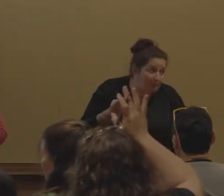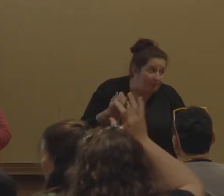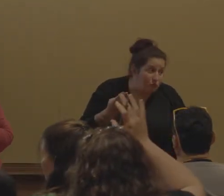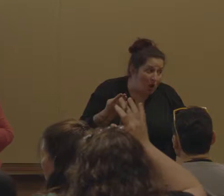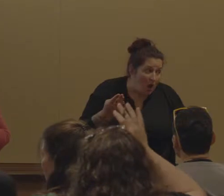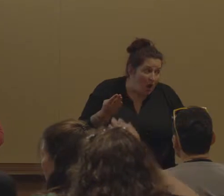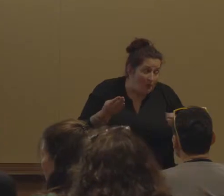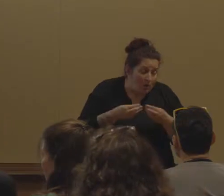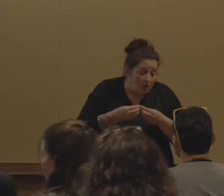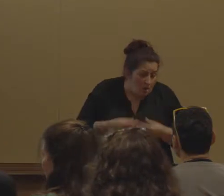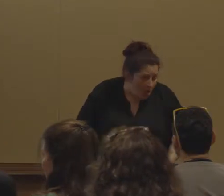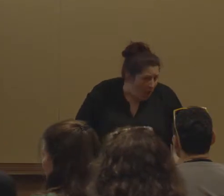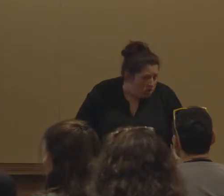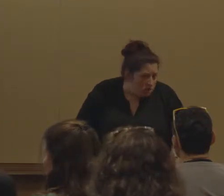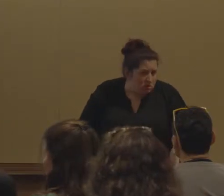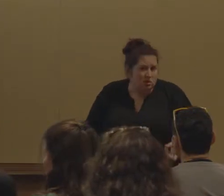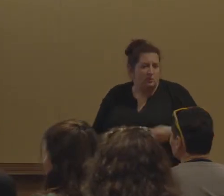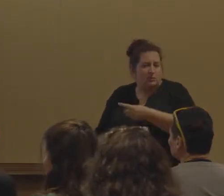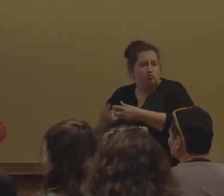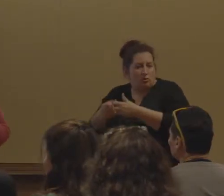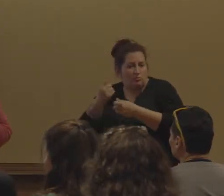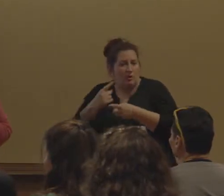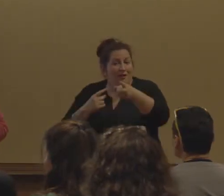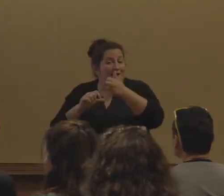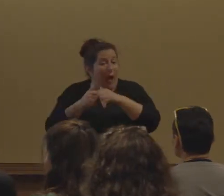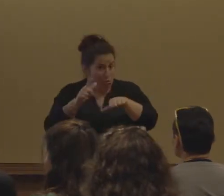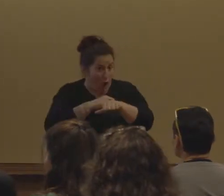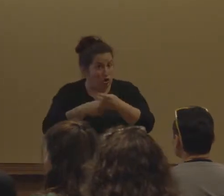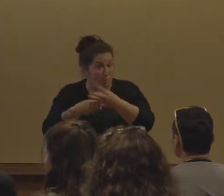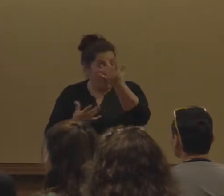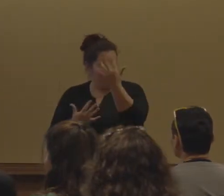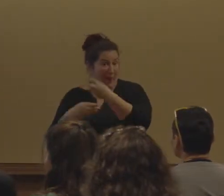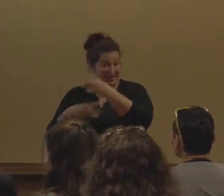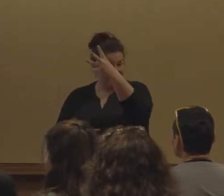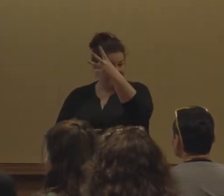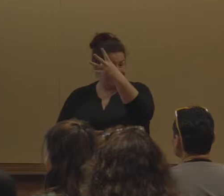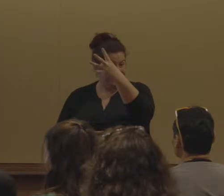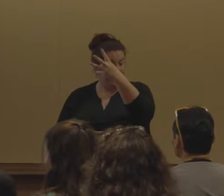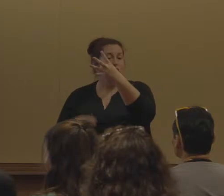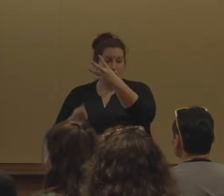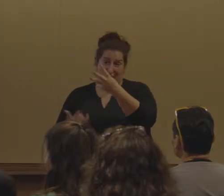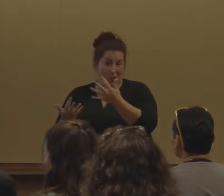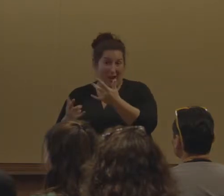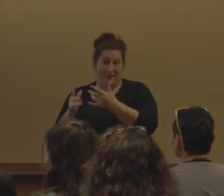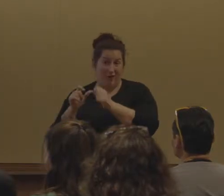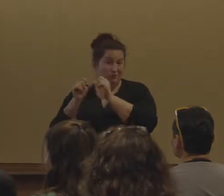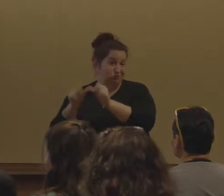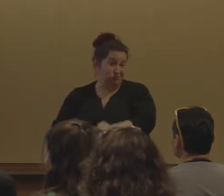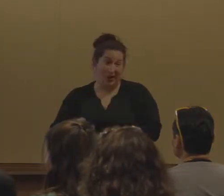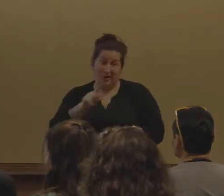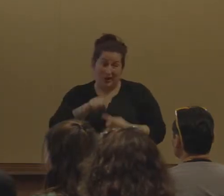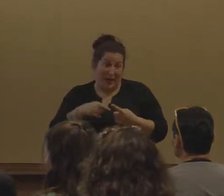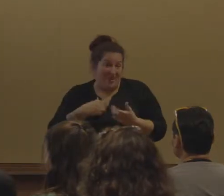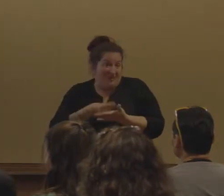Yep. Yes, ma'am. How long can you be on the wait list? You could be on there until we have enough funding to open that category.